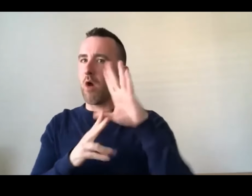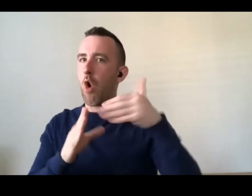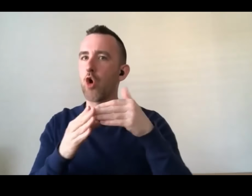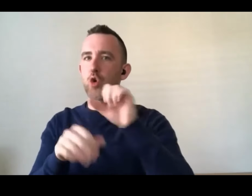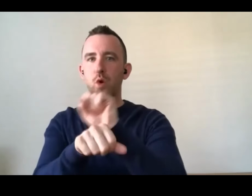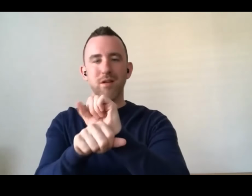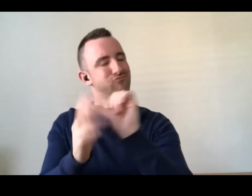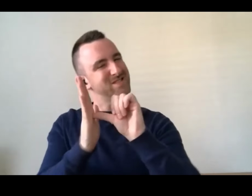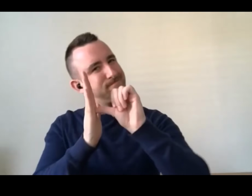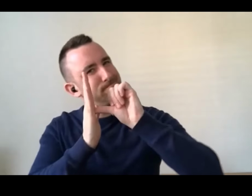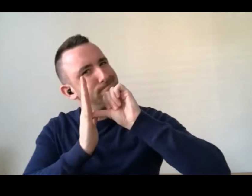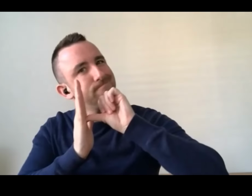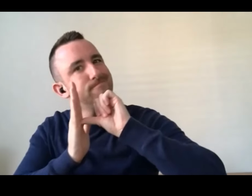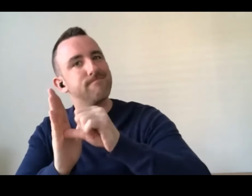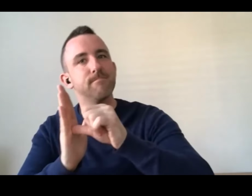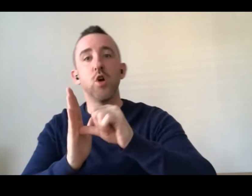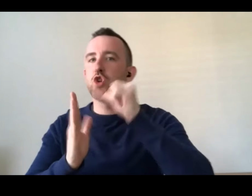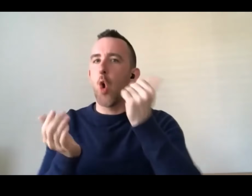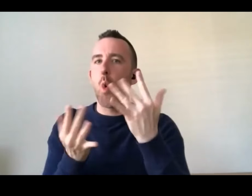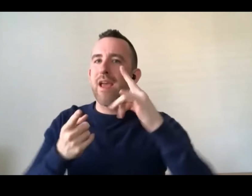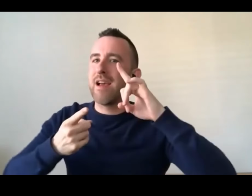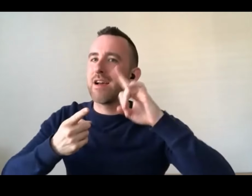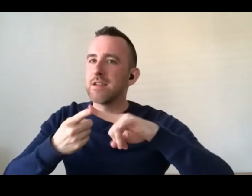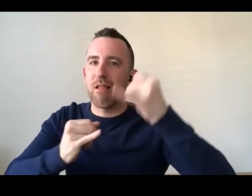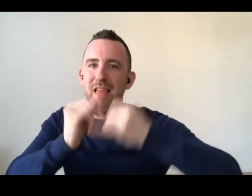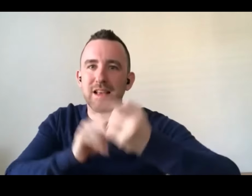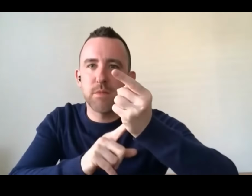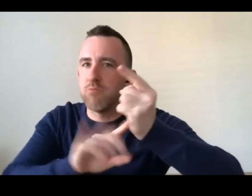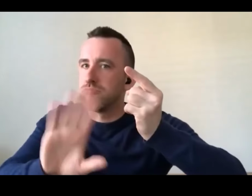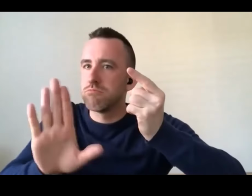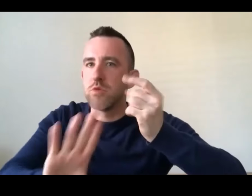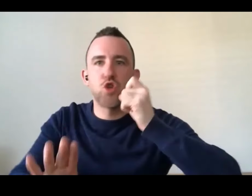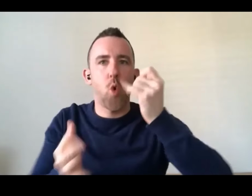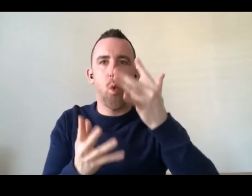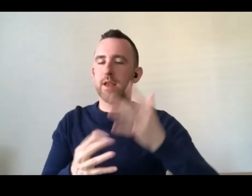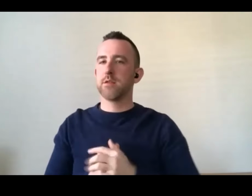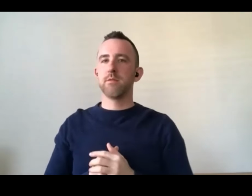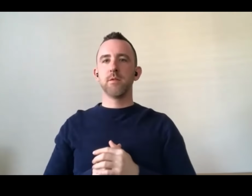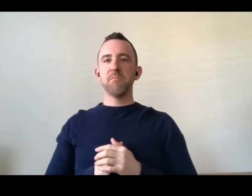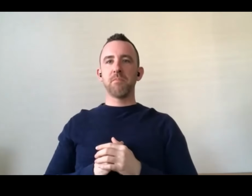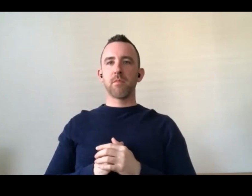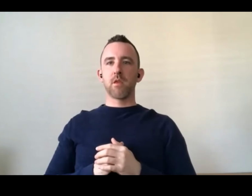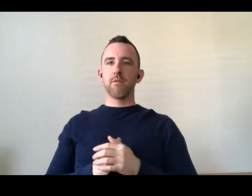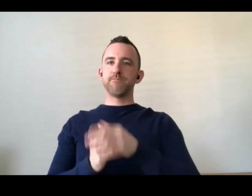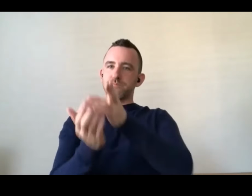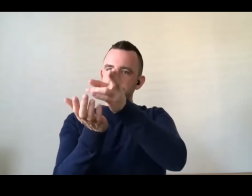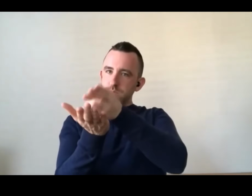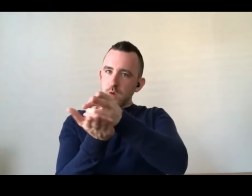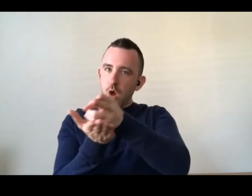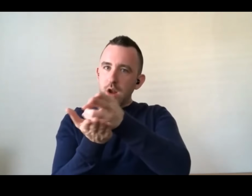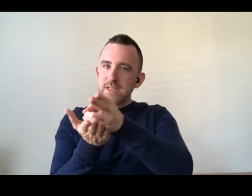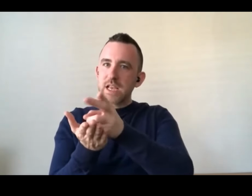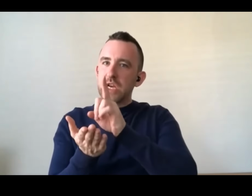can't stress this enough. Don't wait until the last minute. Do not wait, because honestly, it's really important that